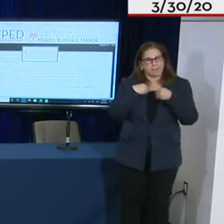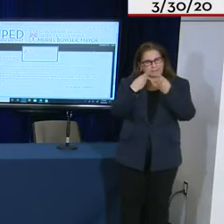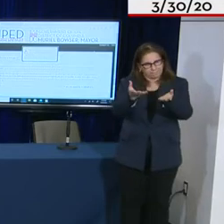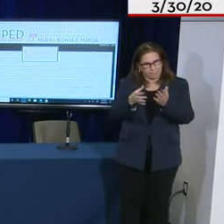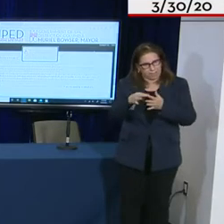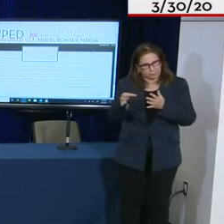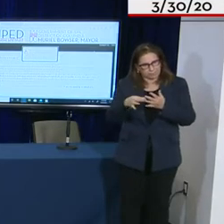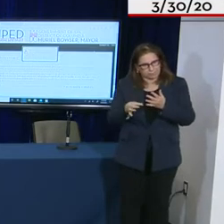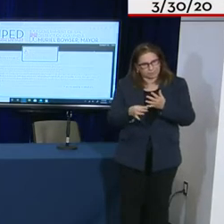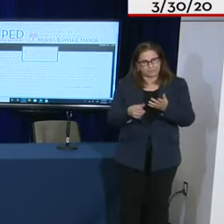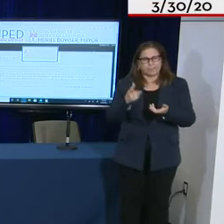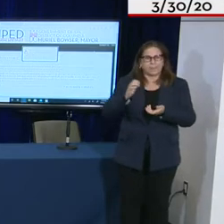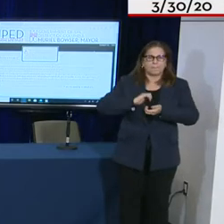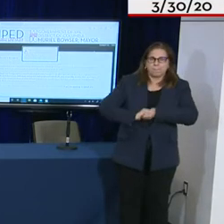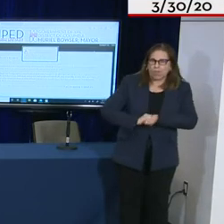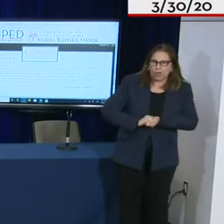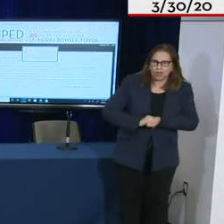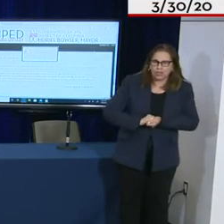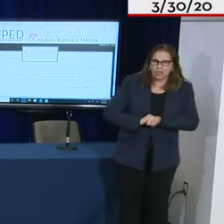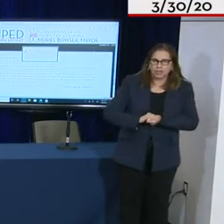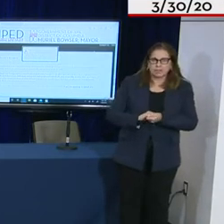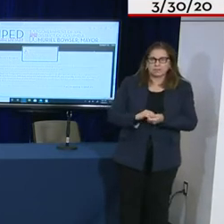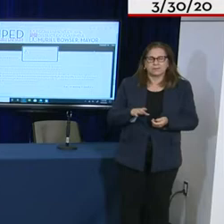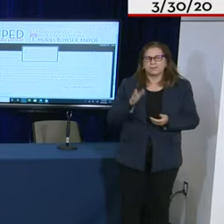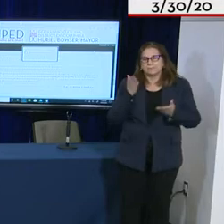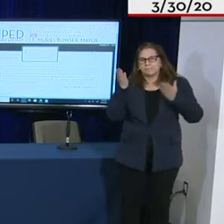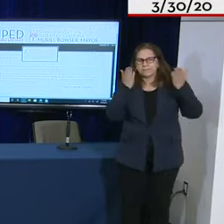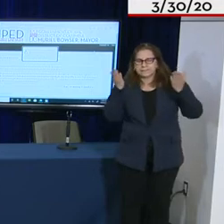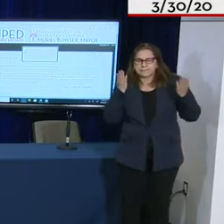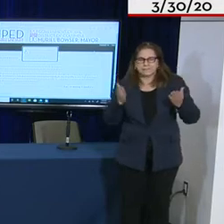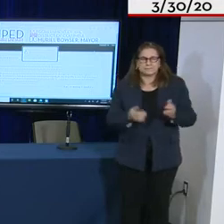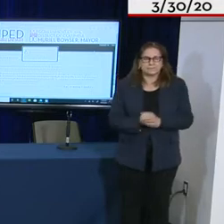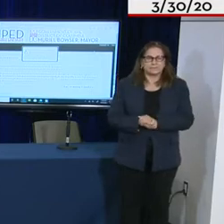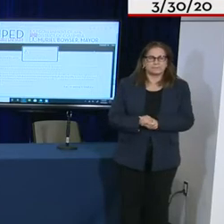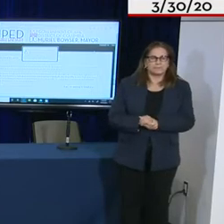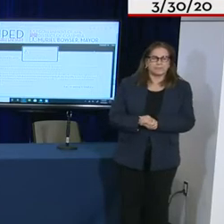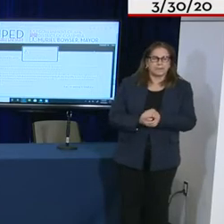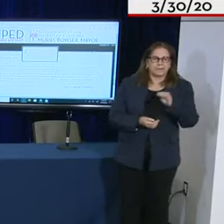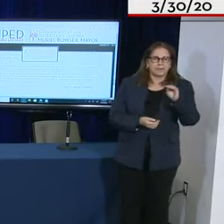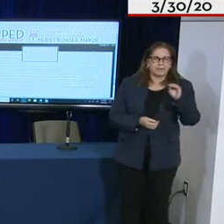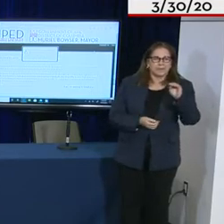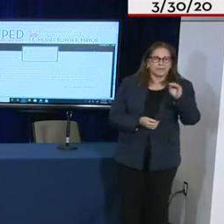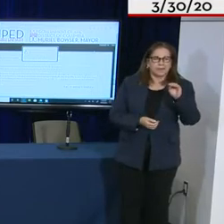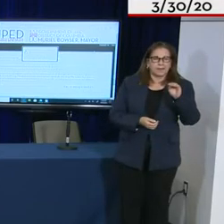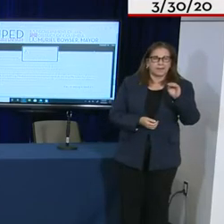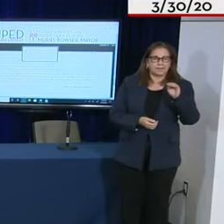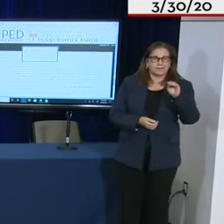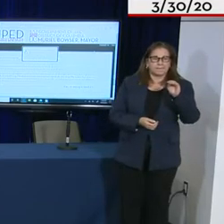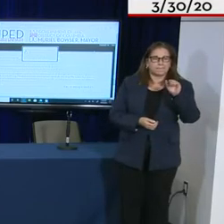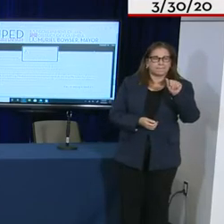got bids and Main Streets that can help people if they have issues with their loan applications.